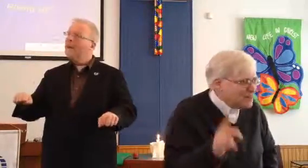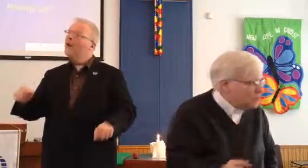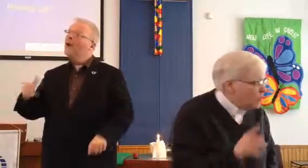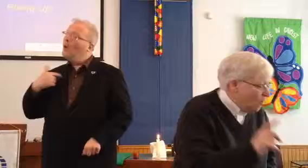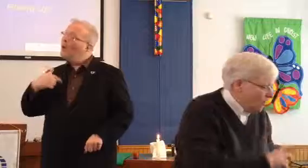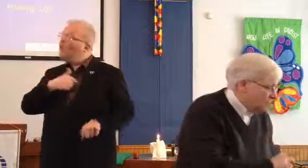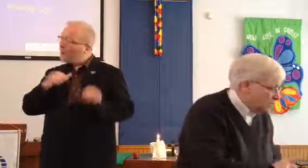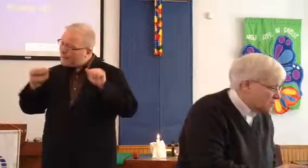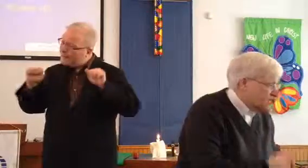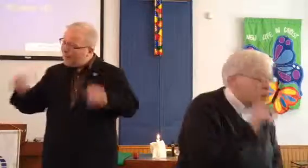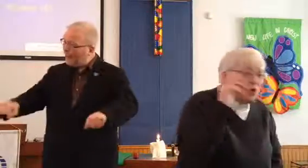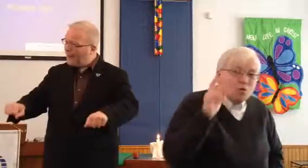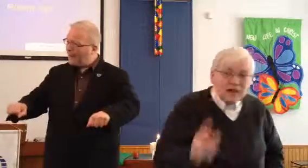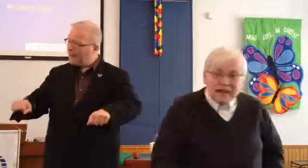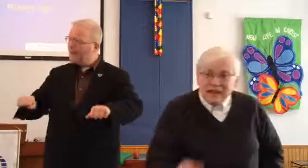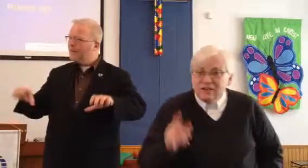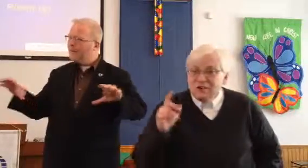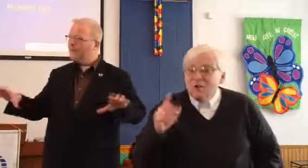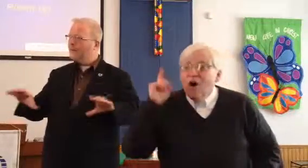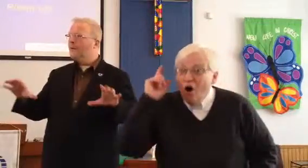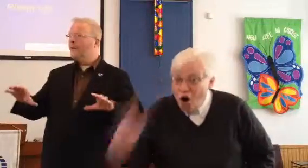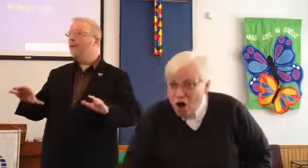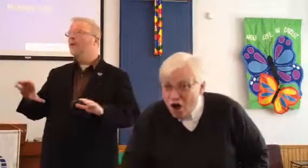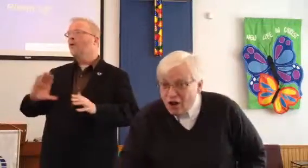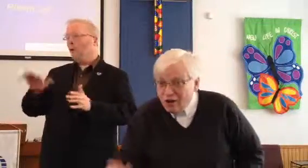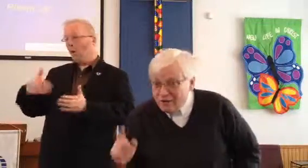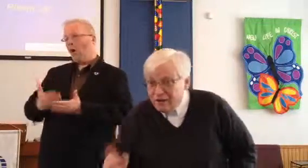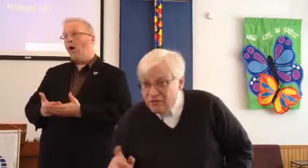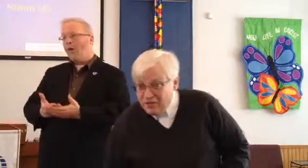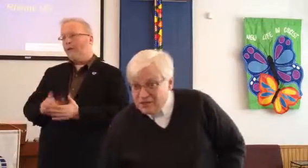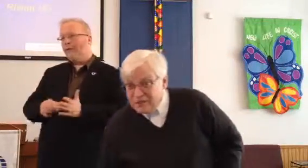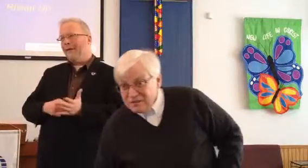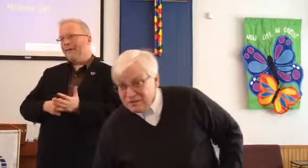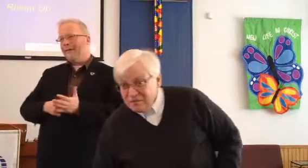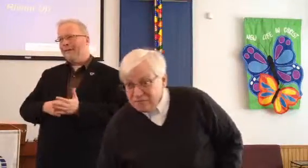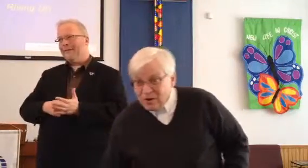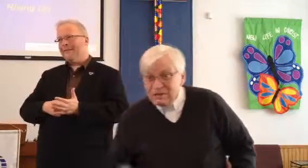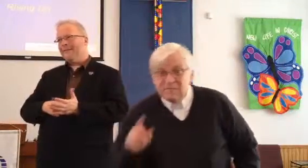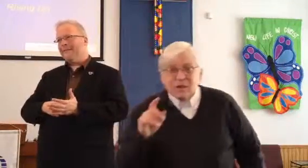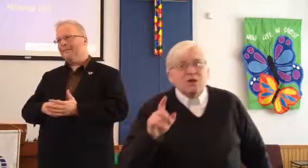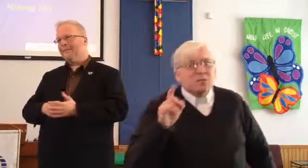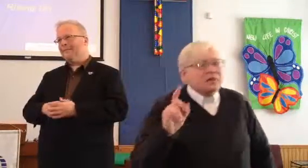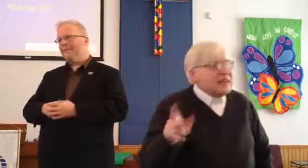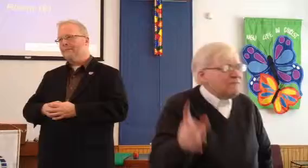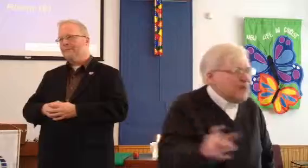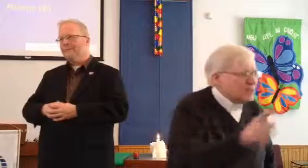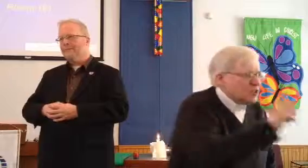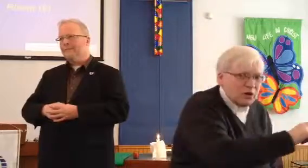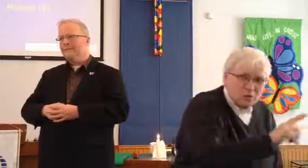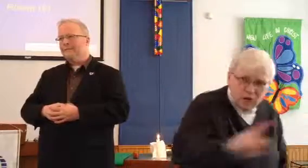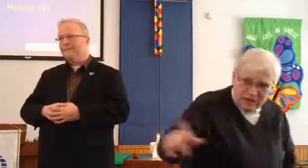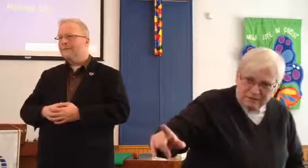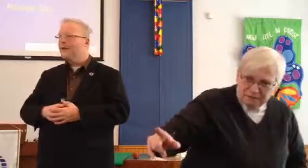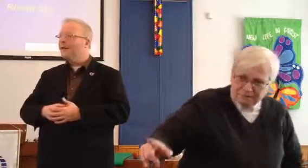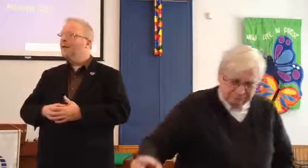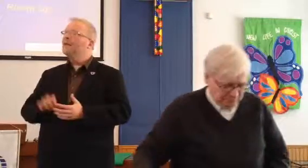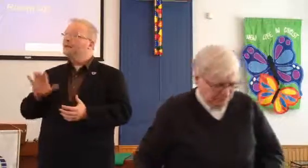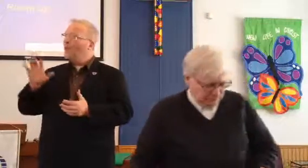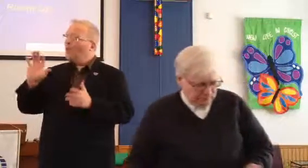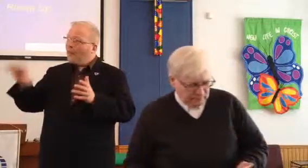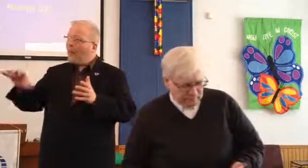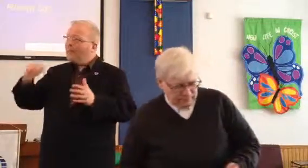can do all of this. We can do all of this. Right? Put the emphasis where you want it.